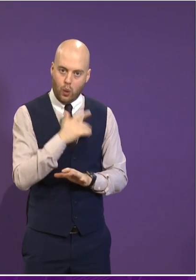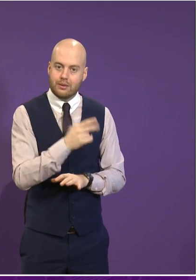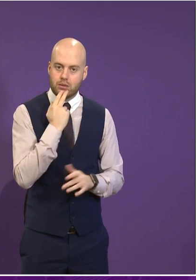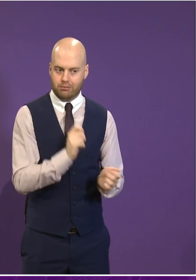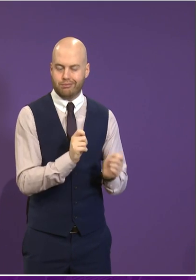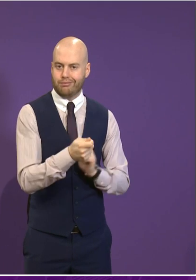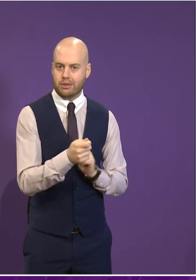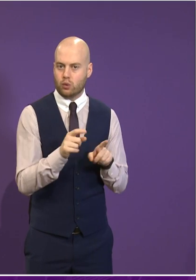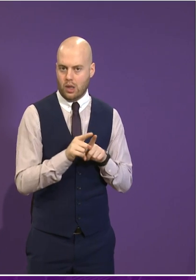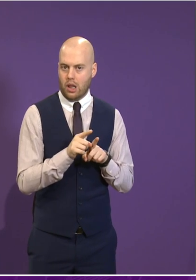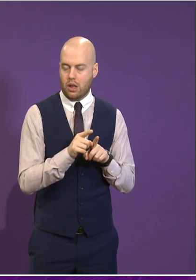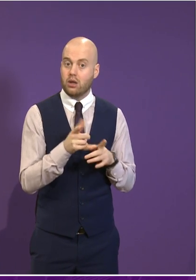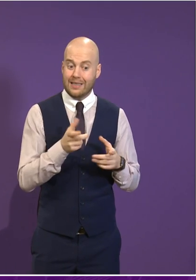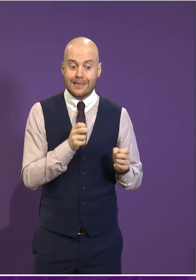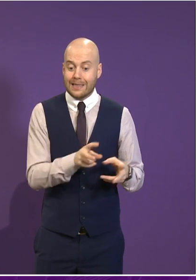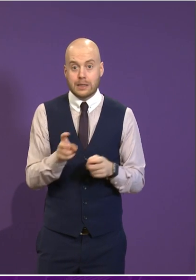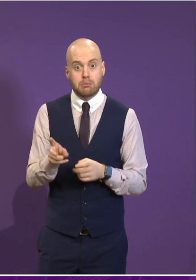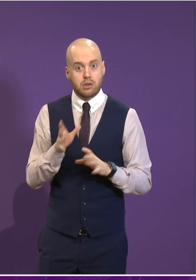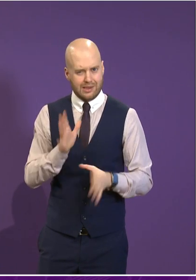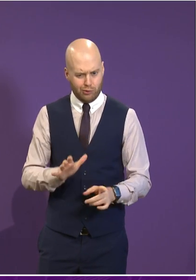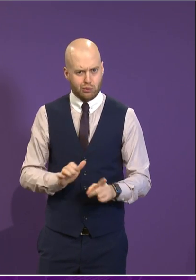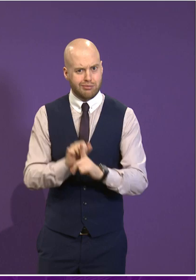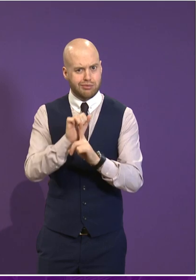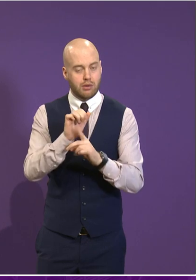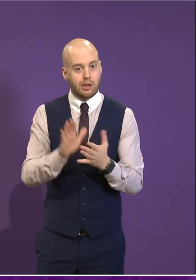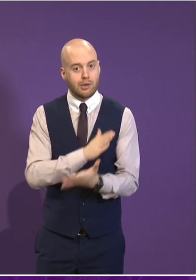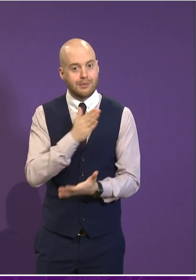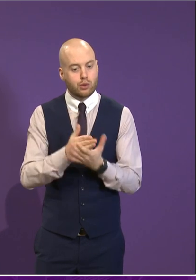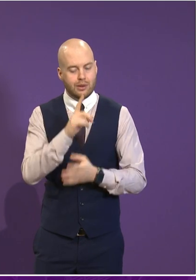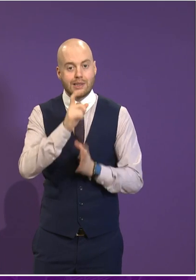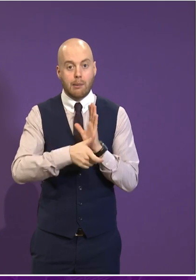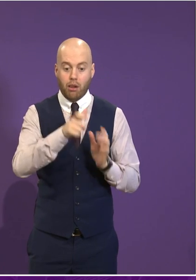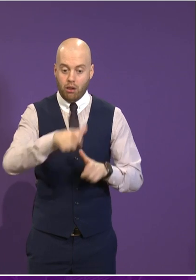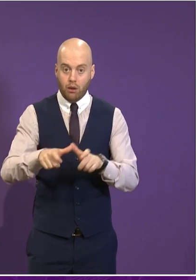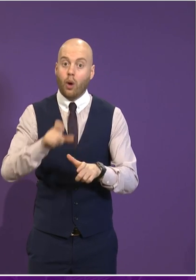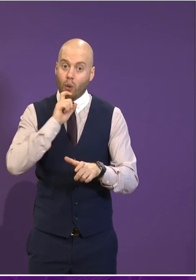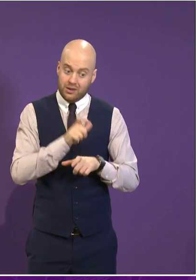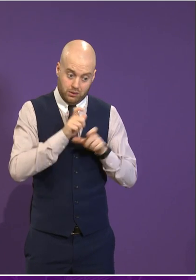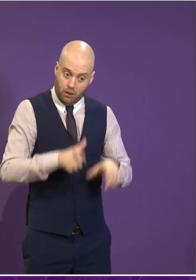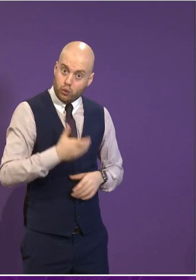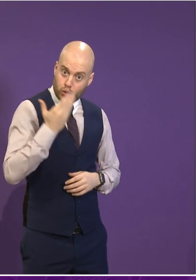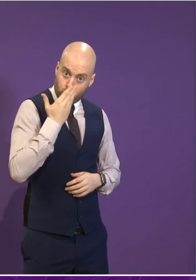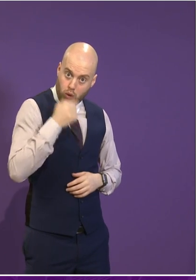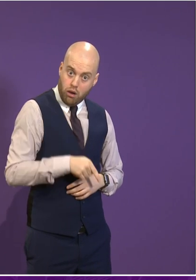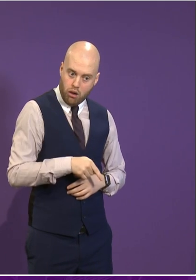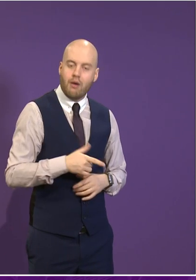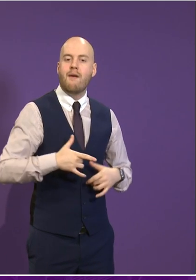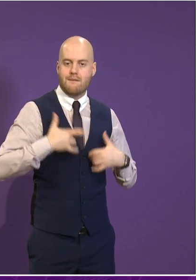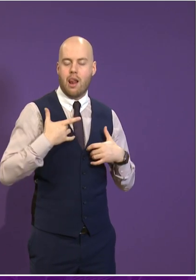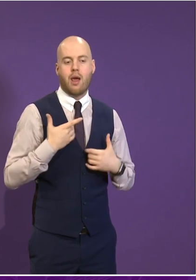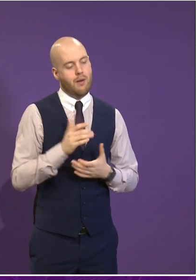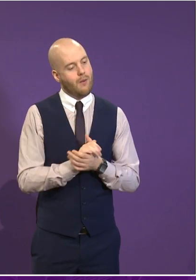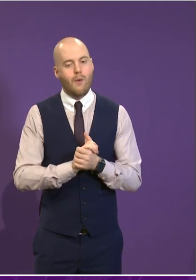and a systems change that we have to look at to ensure that disabled pupils, when they're still at school, do feel supported